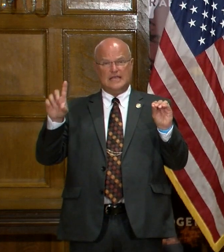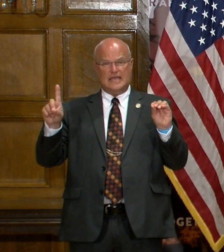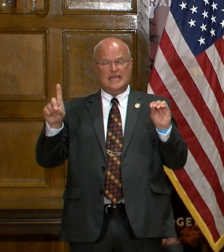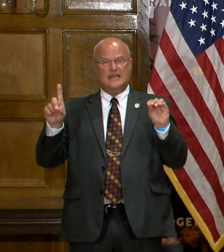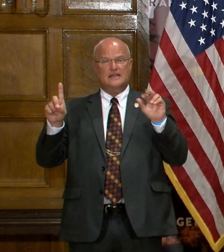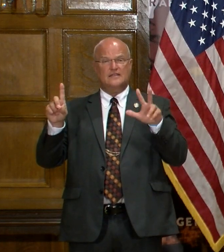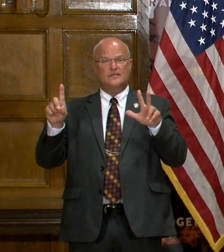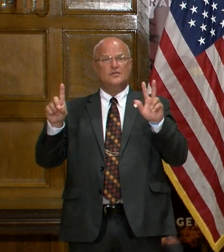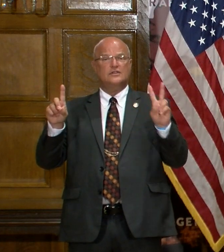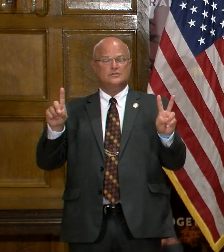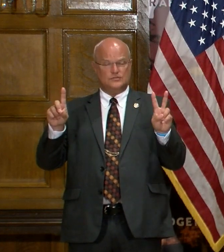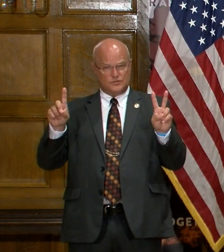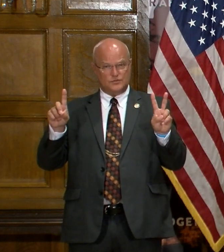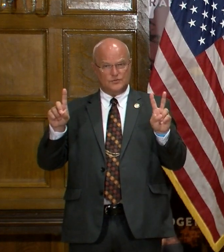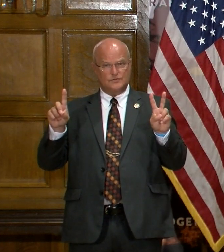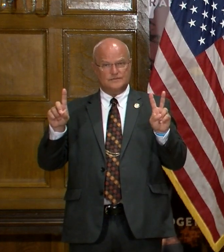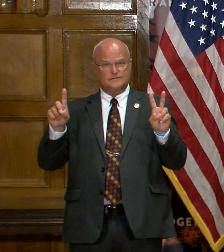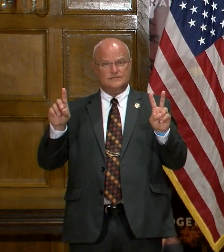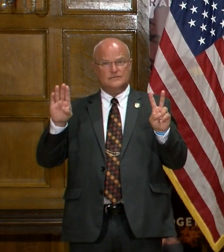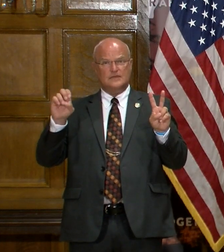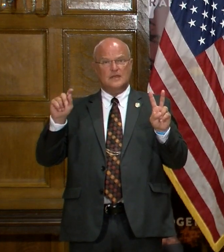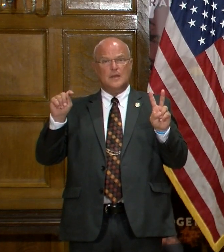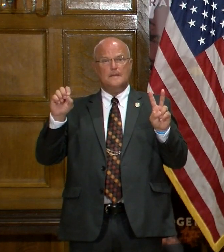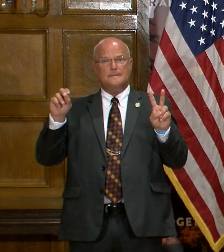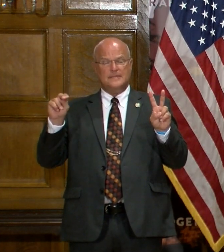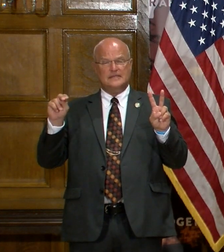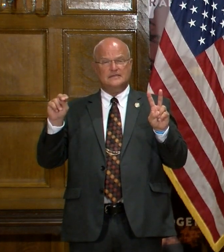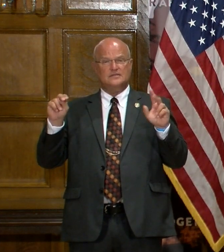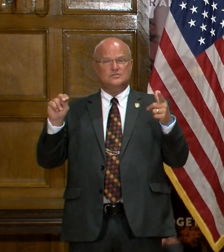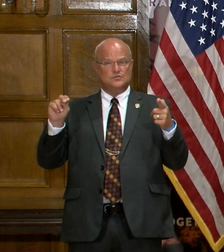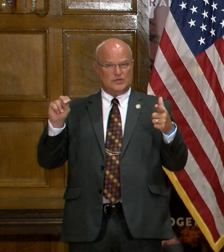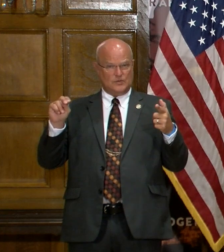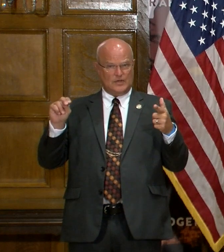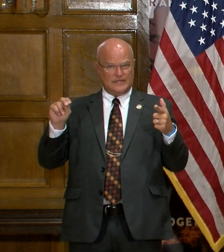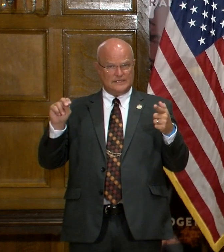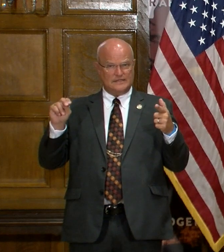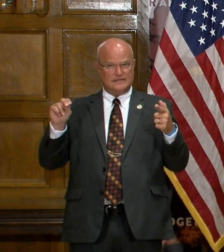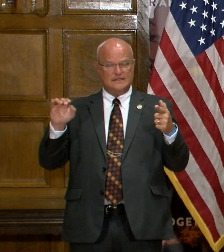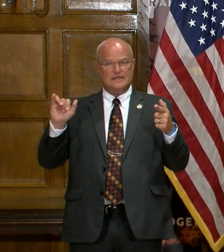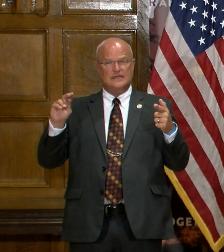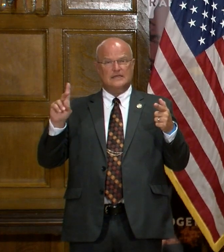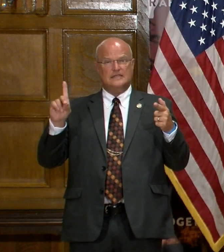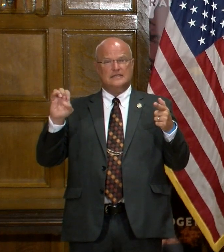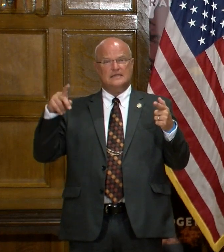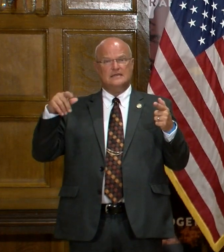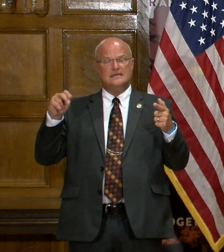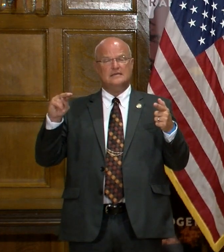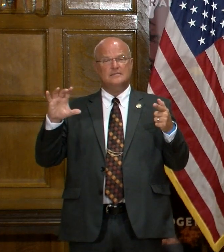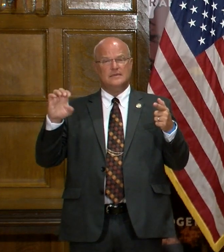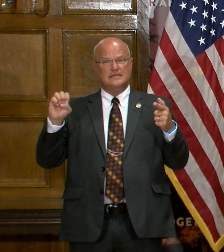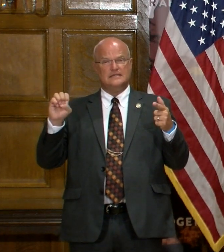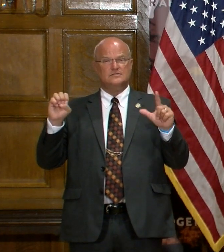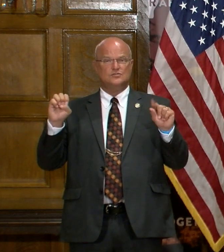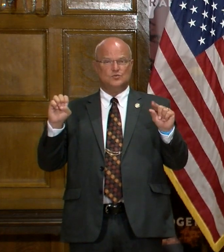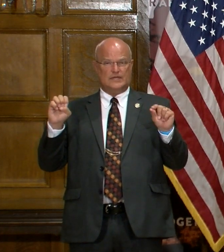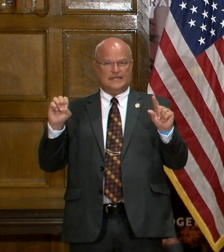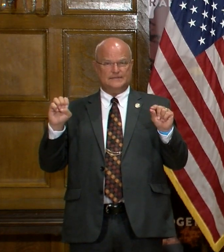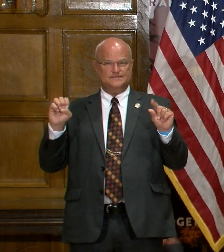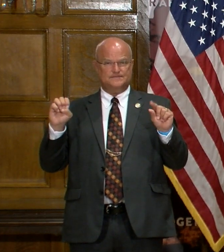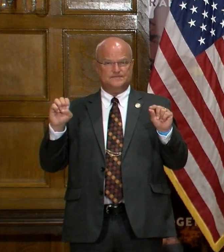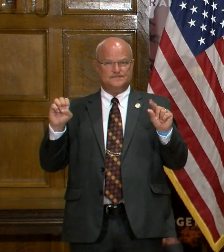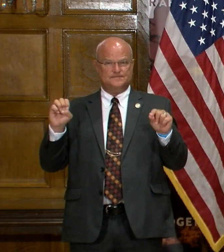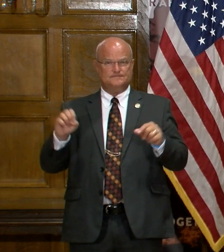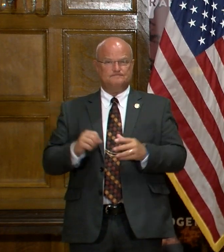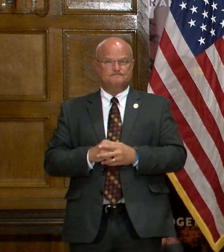County 32, Benton County 21, and Independence County 20.